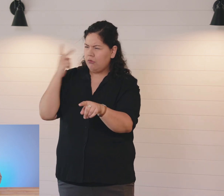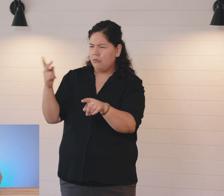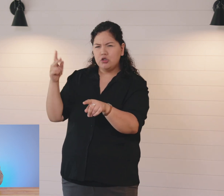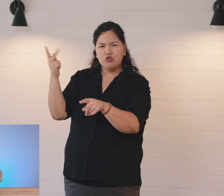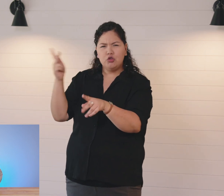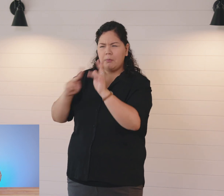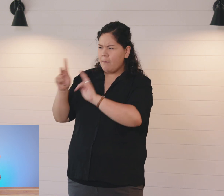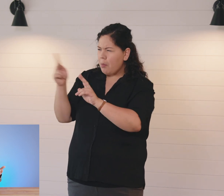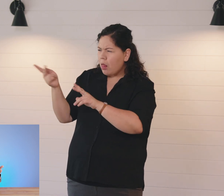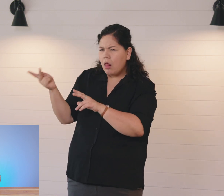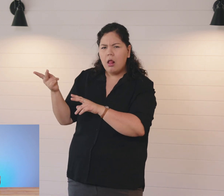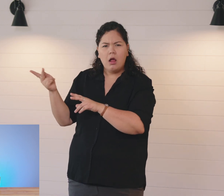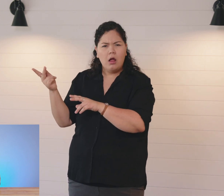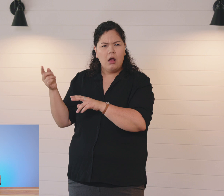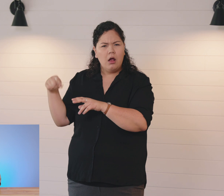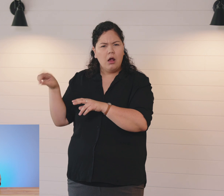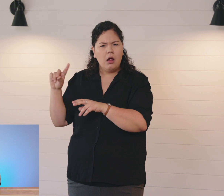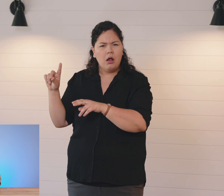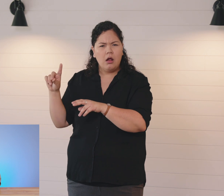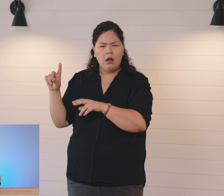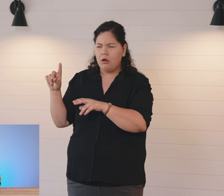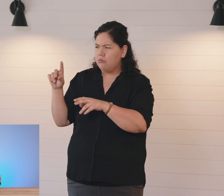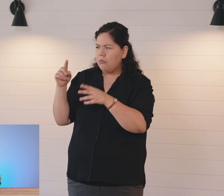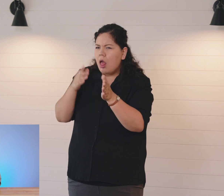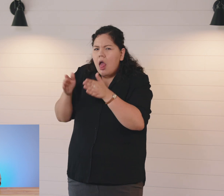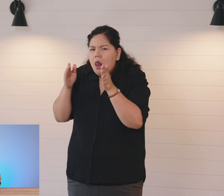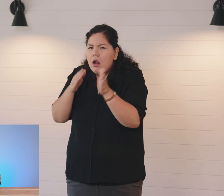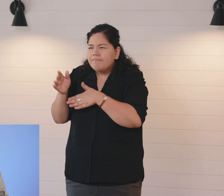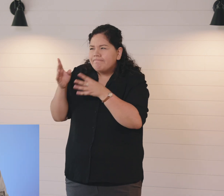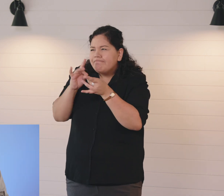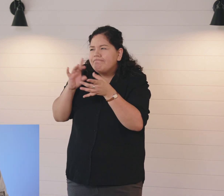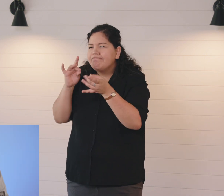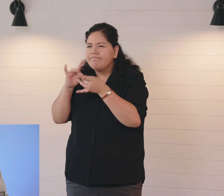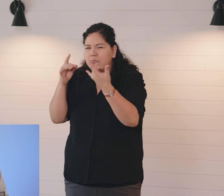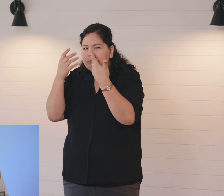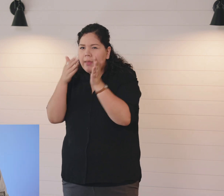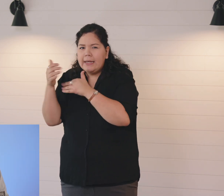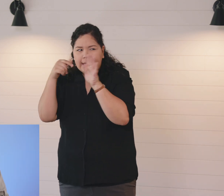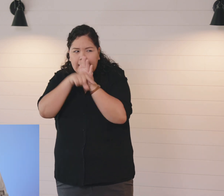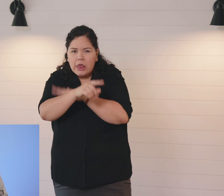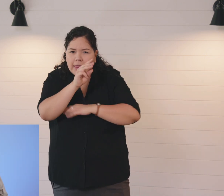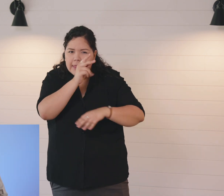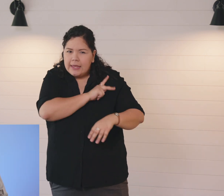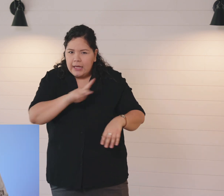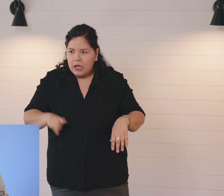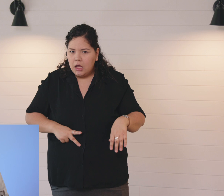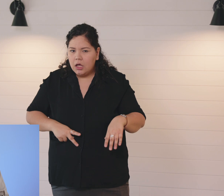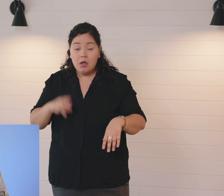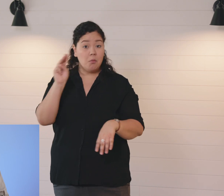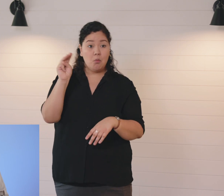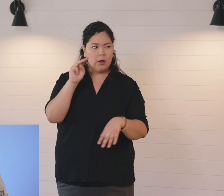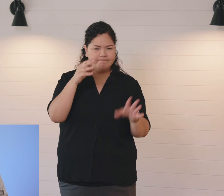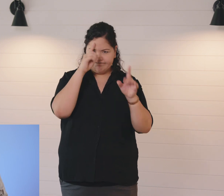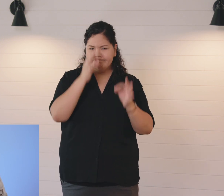gate of the king's gate, and he overhears Bigthana and Teresh planning an assassination. And so he